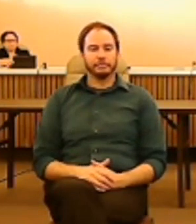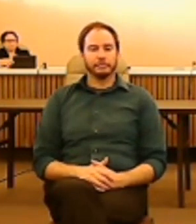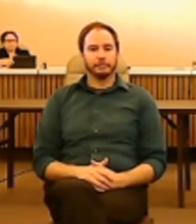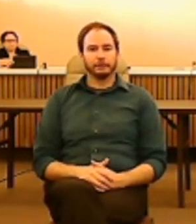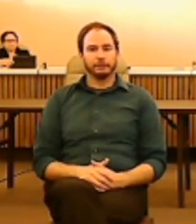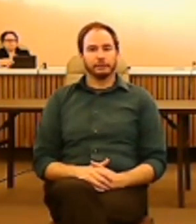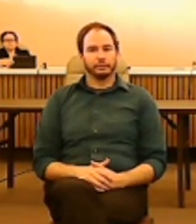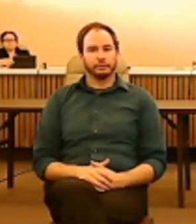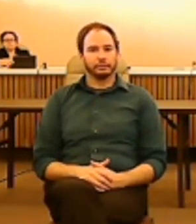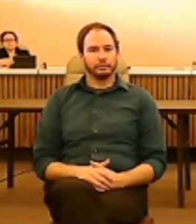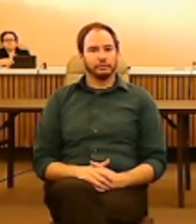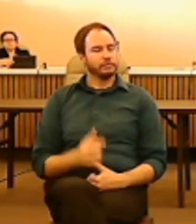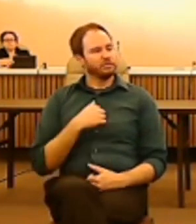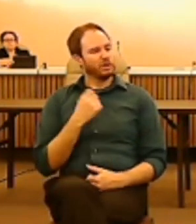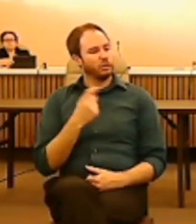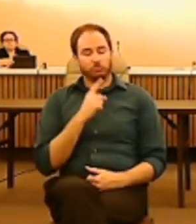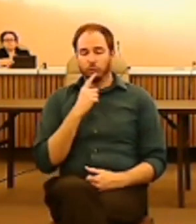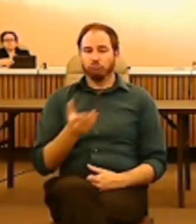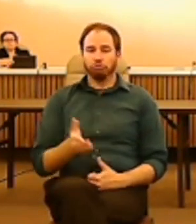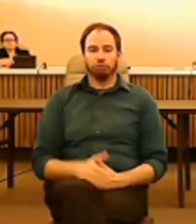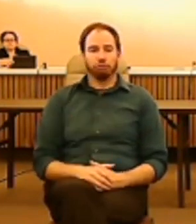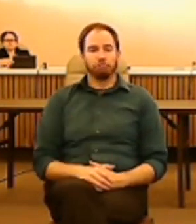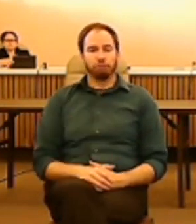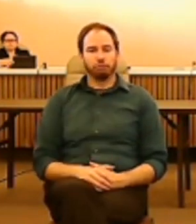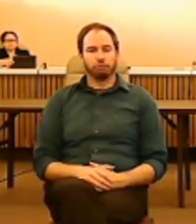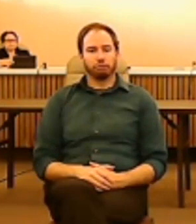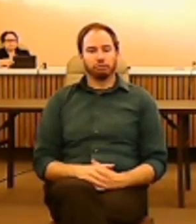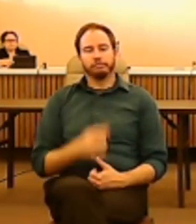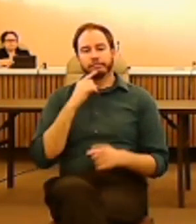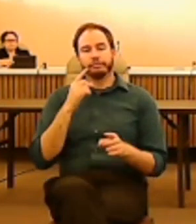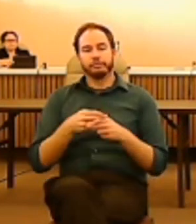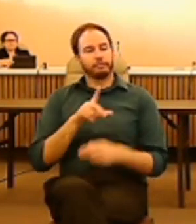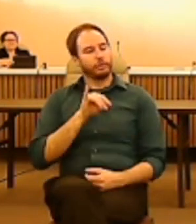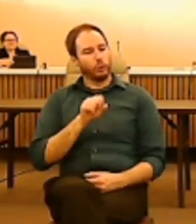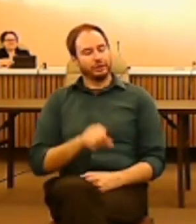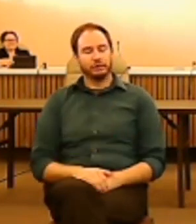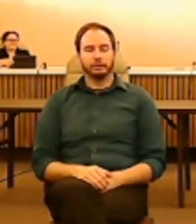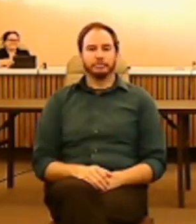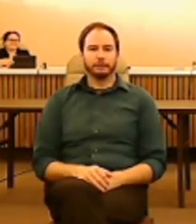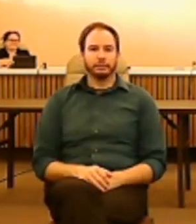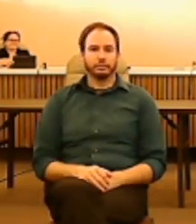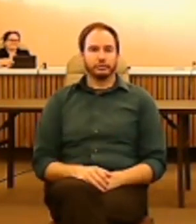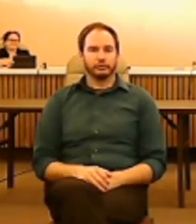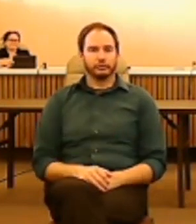I really have just a question. Sure. So- Again, state your name. Lois.